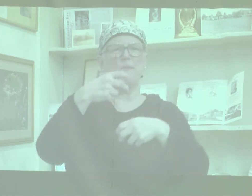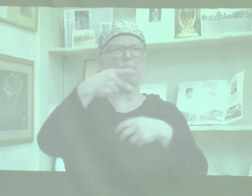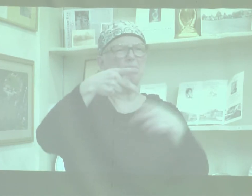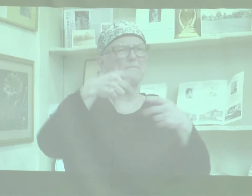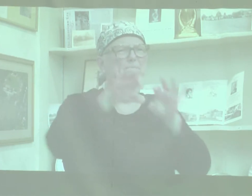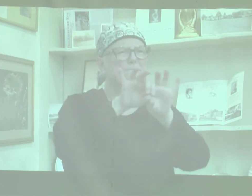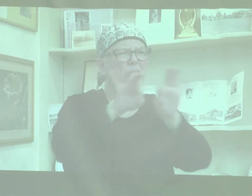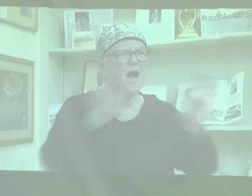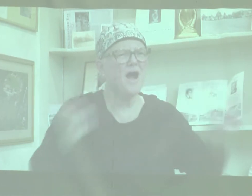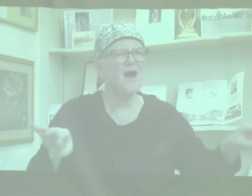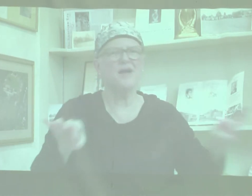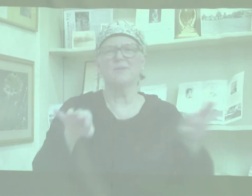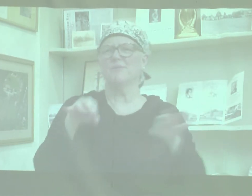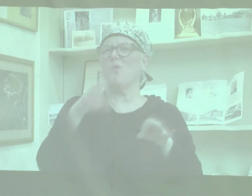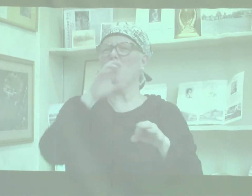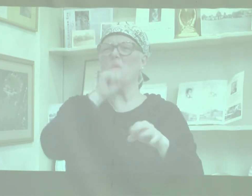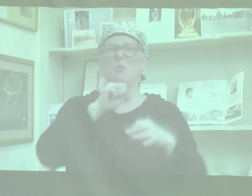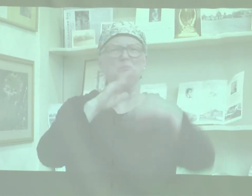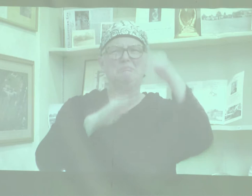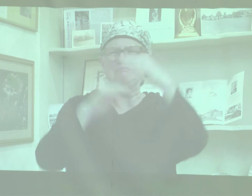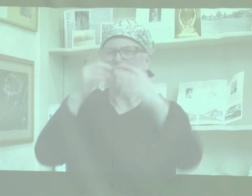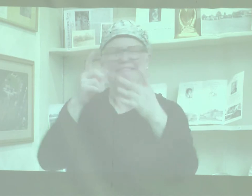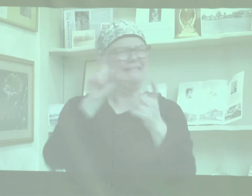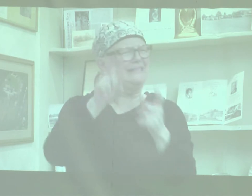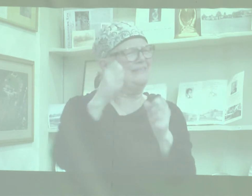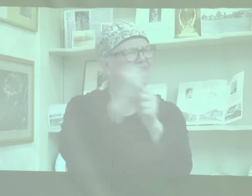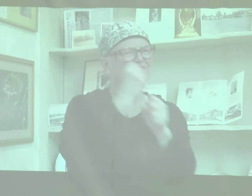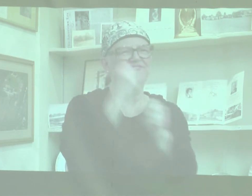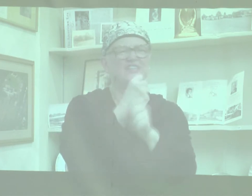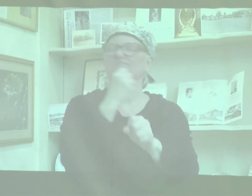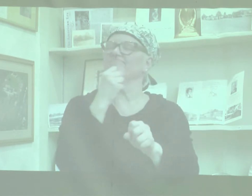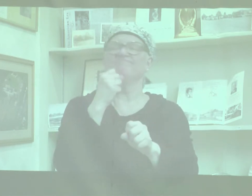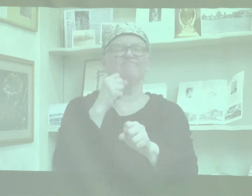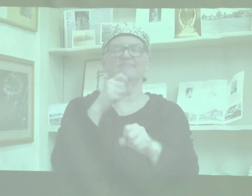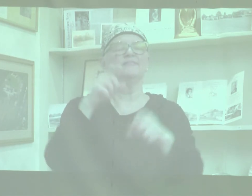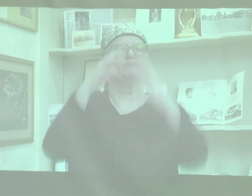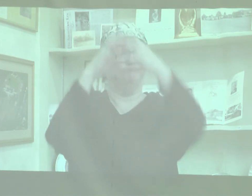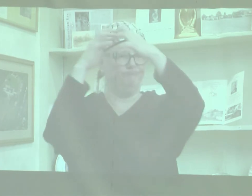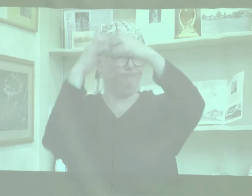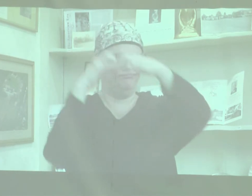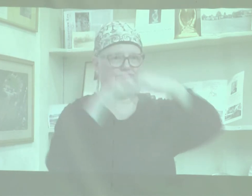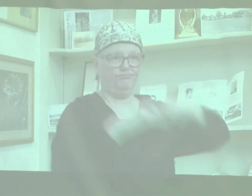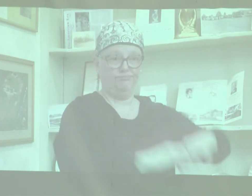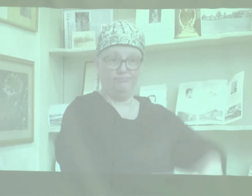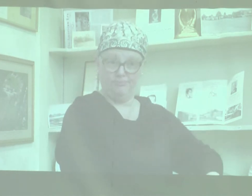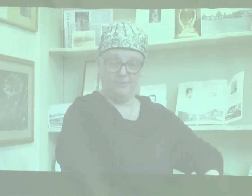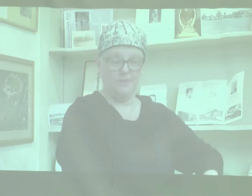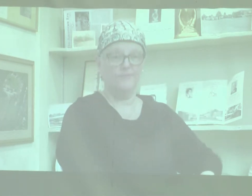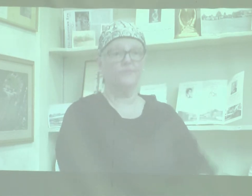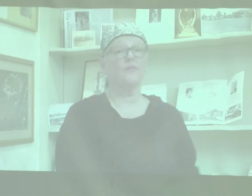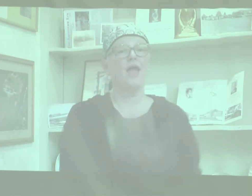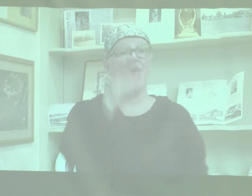on occasion, there were problems and issues with the pipes. The building was old and needed repair, so they decided to demolish